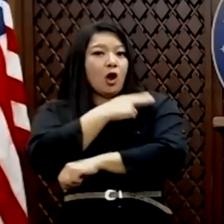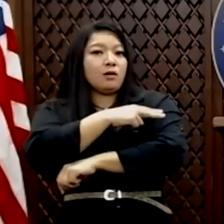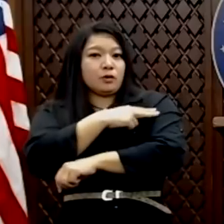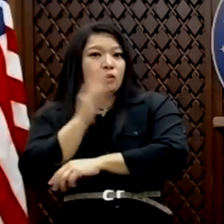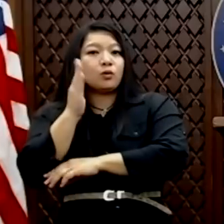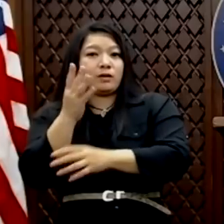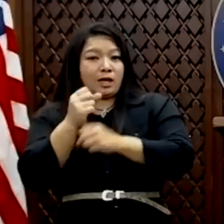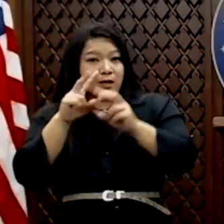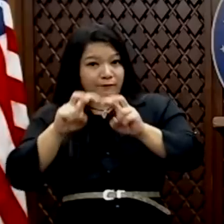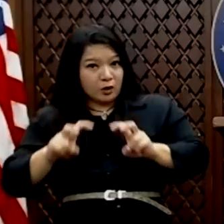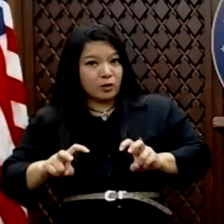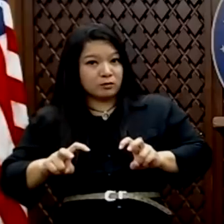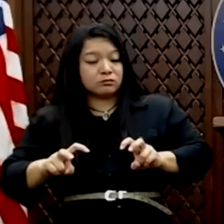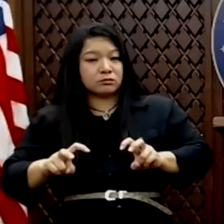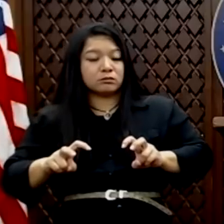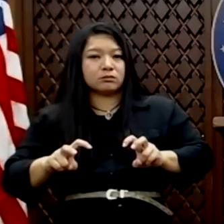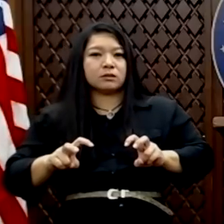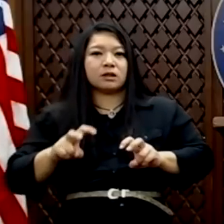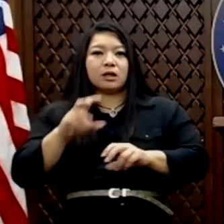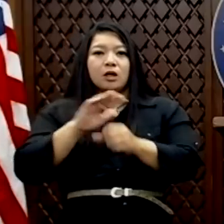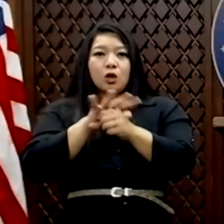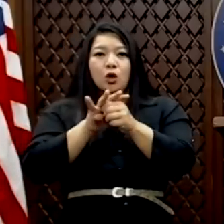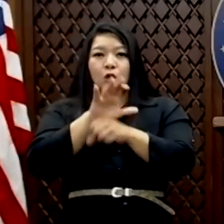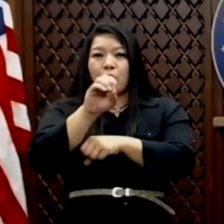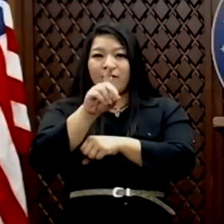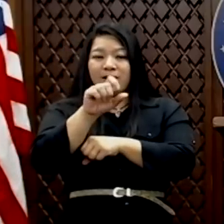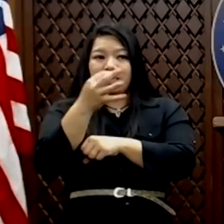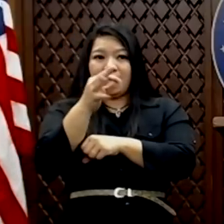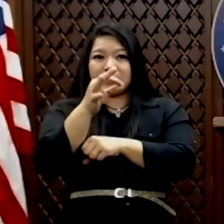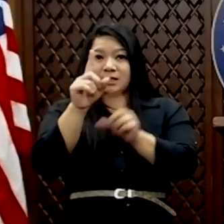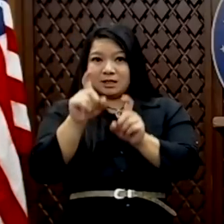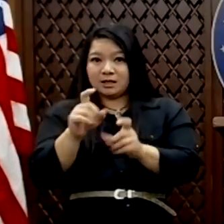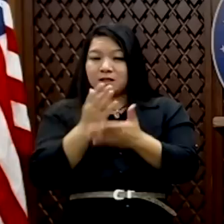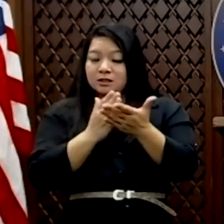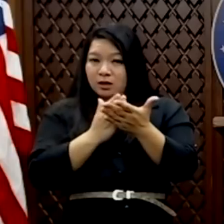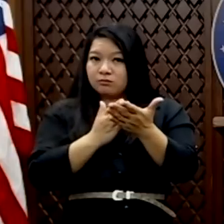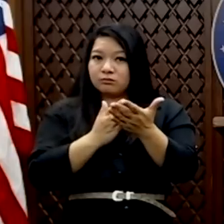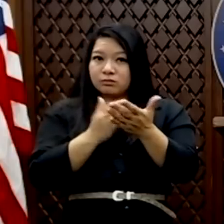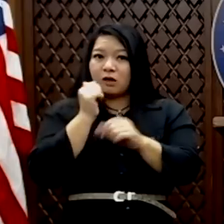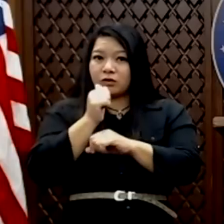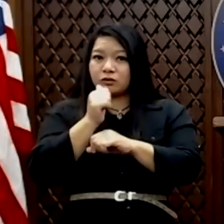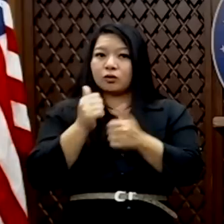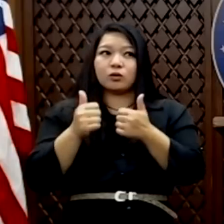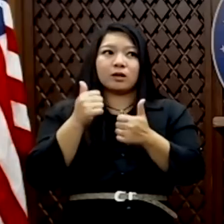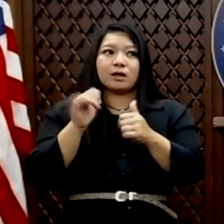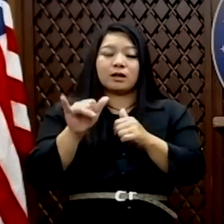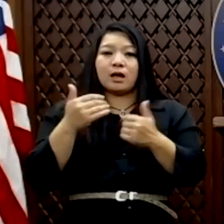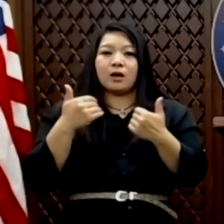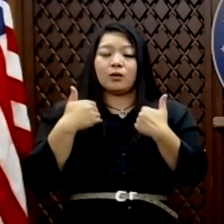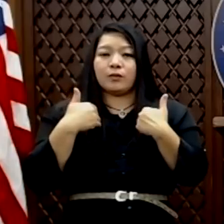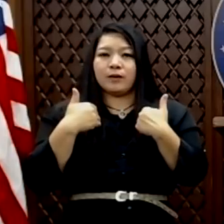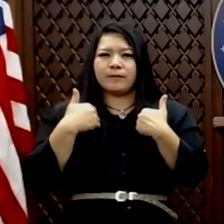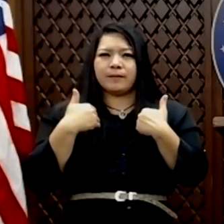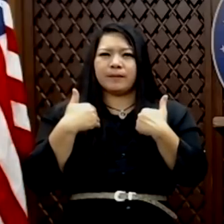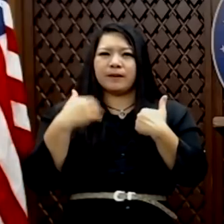get evaluated. They will get a COVID-19 test in some manner, whether that's whether we